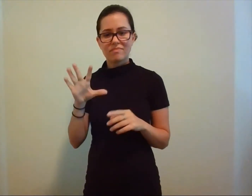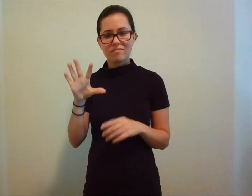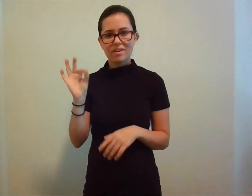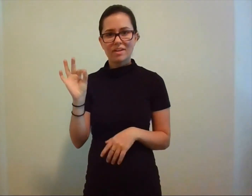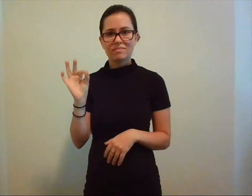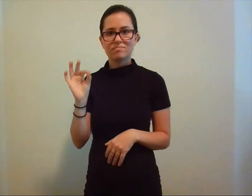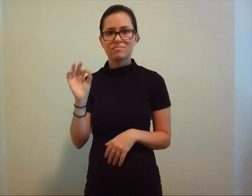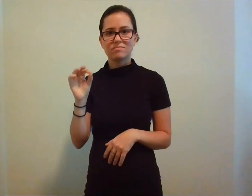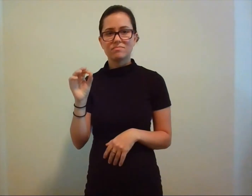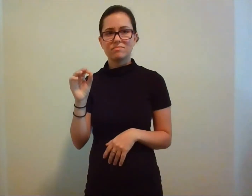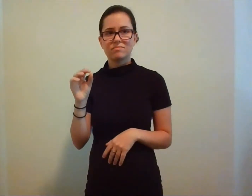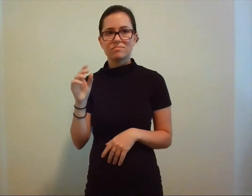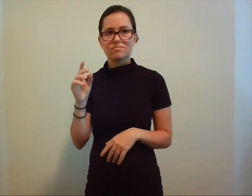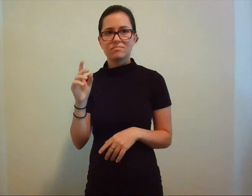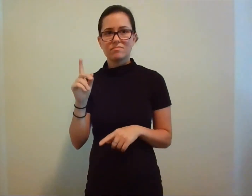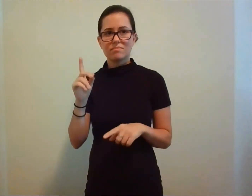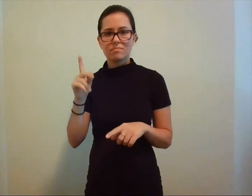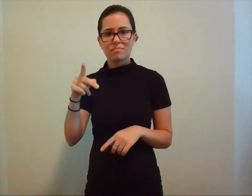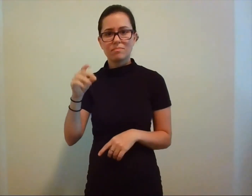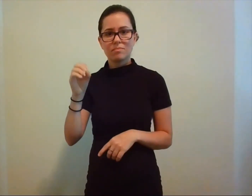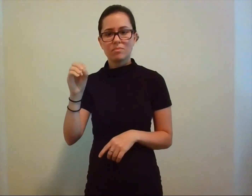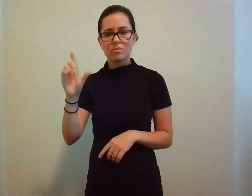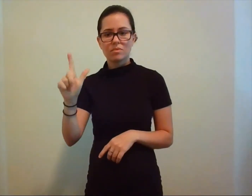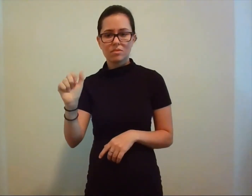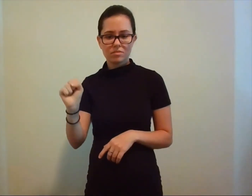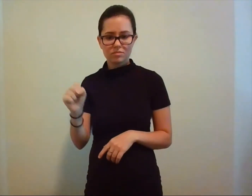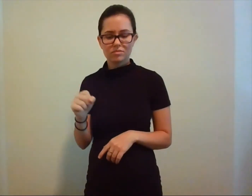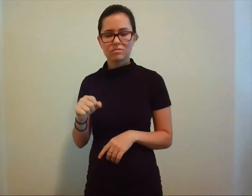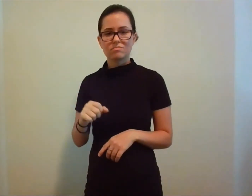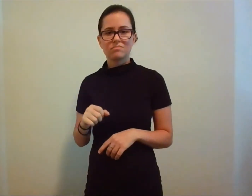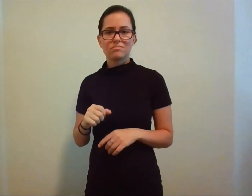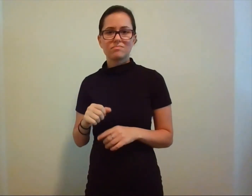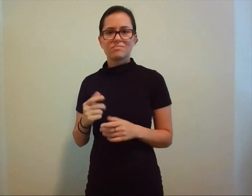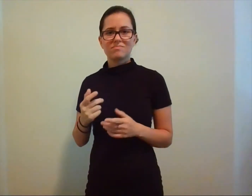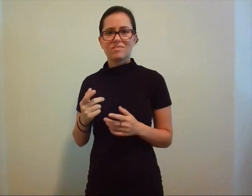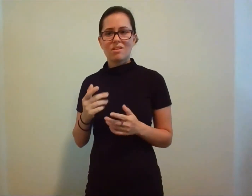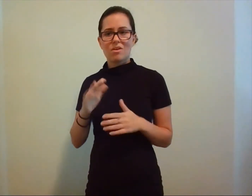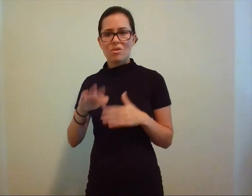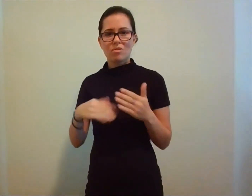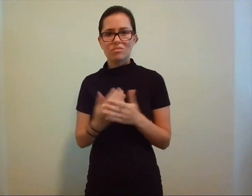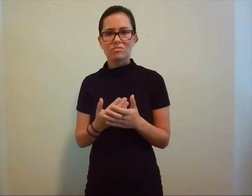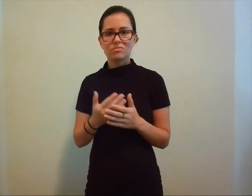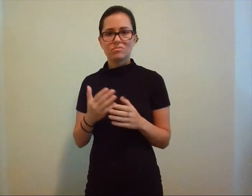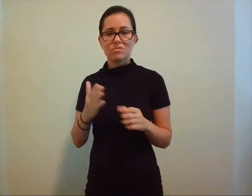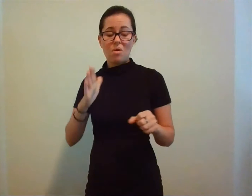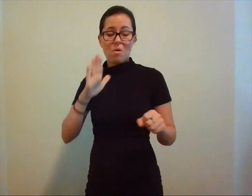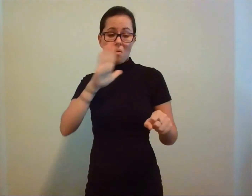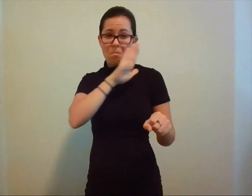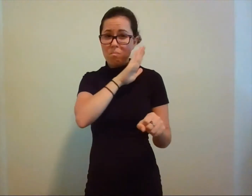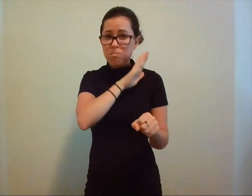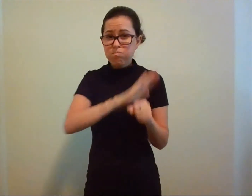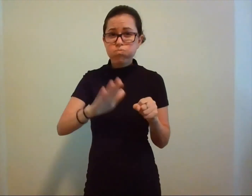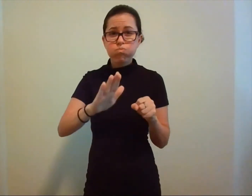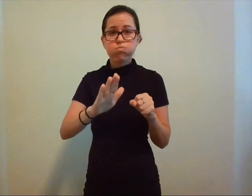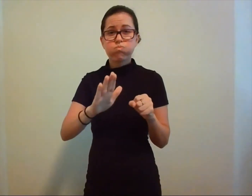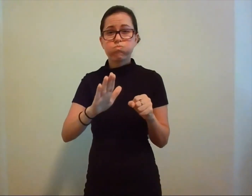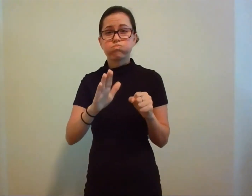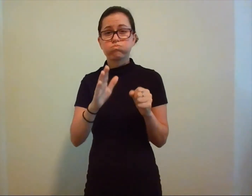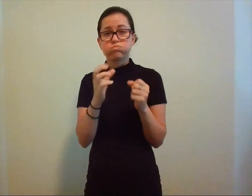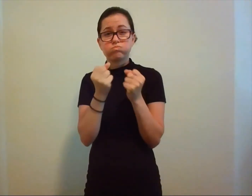2 pools, but they were completely filled. So Saturday,